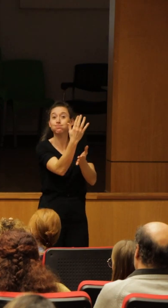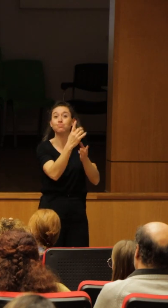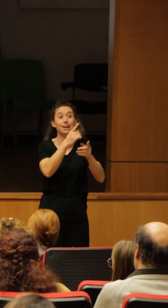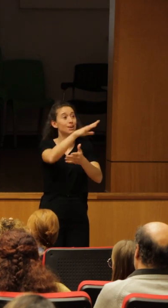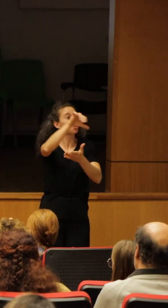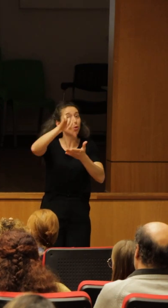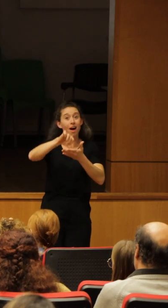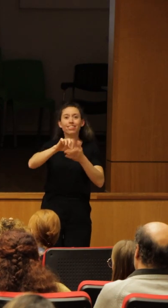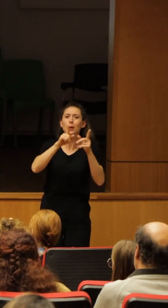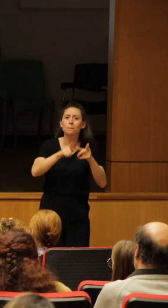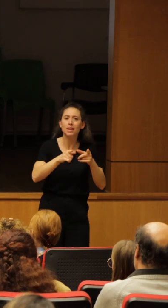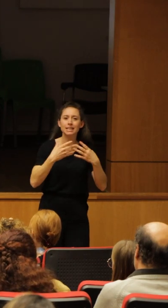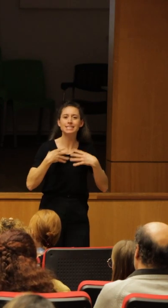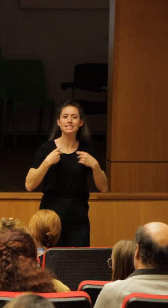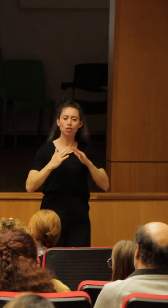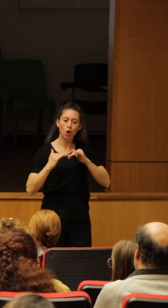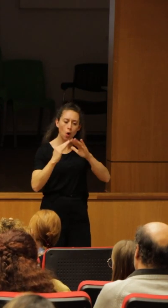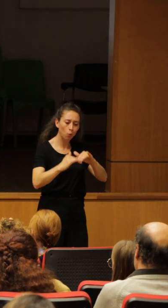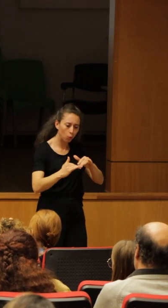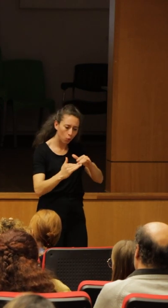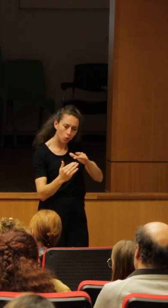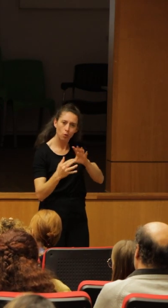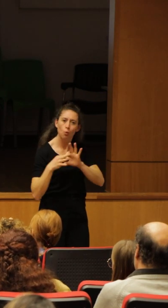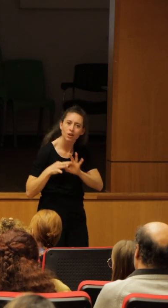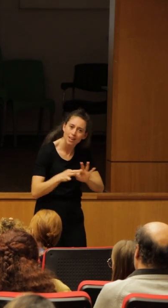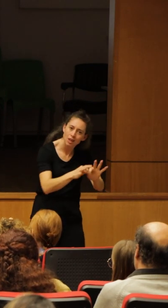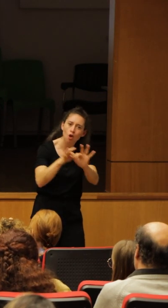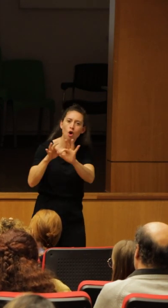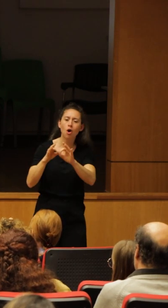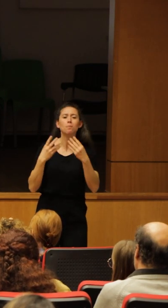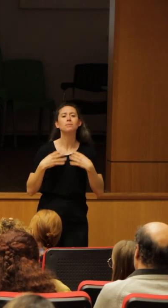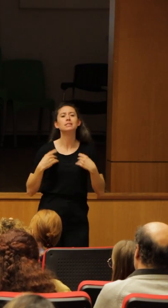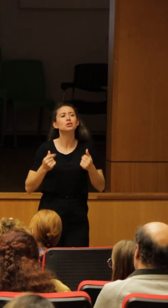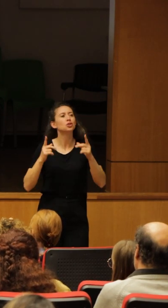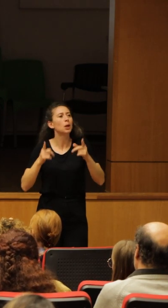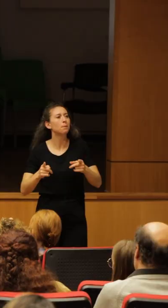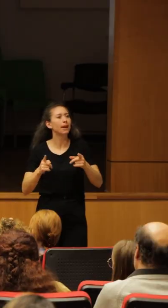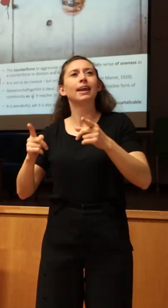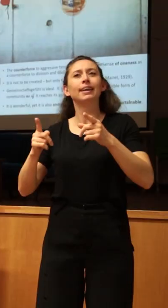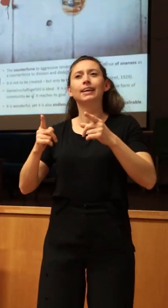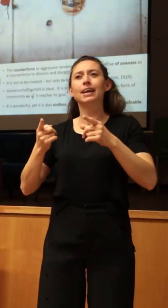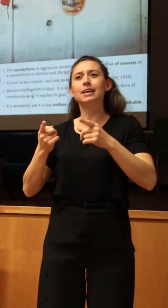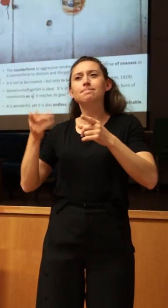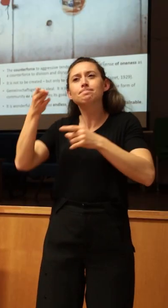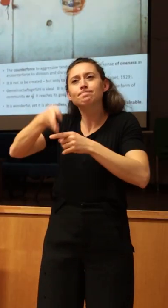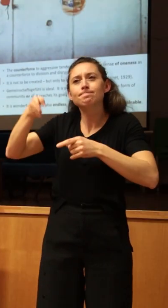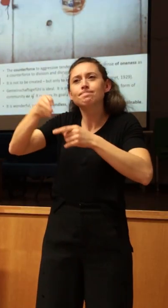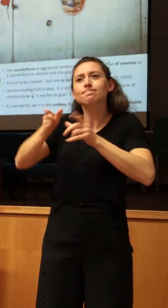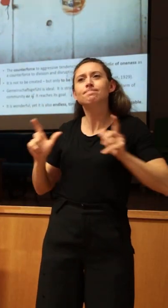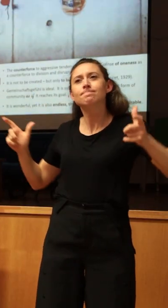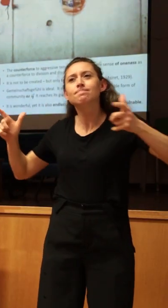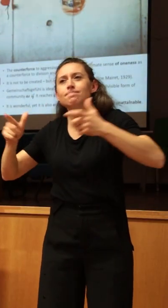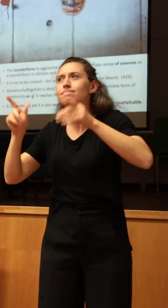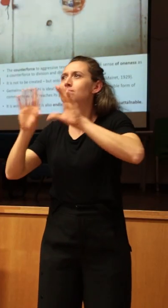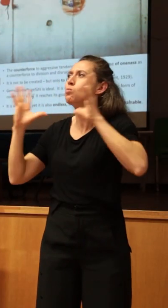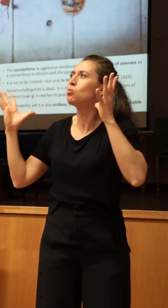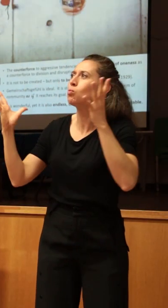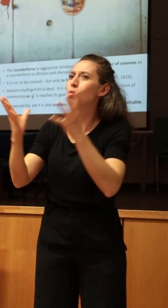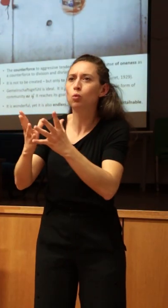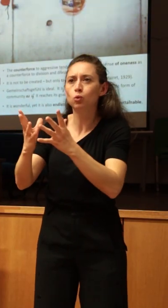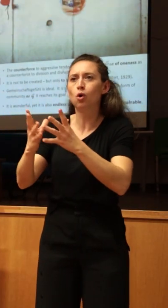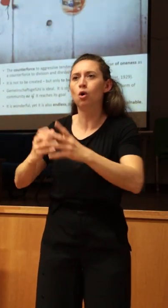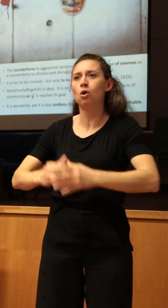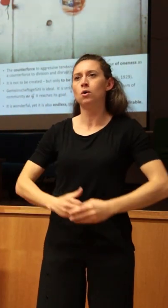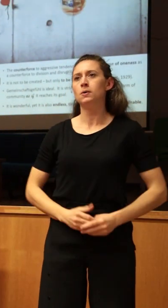la ciudad. And feeling the one with cosmos. Y también sintiéndote uno como parte del cosmos. That is that guiding star. We will never